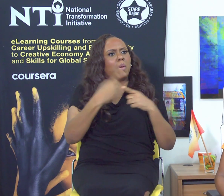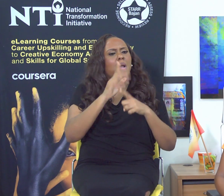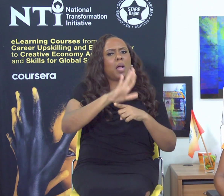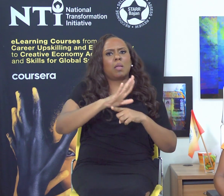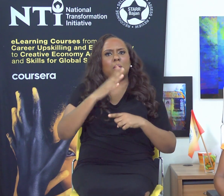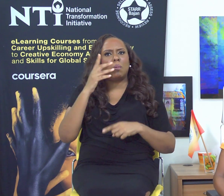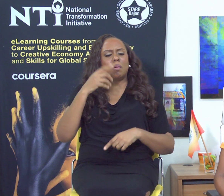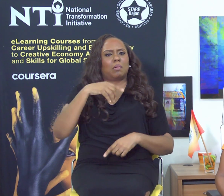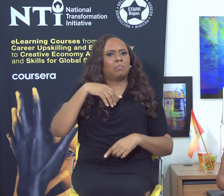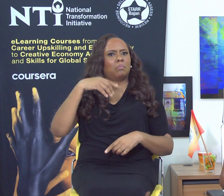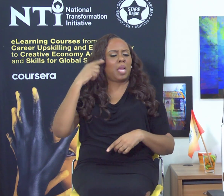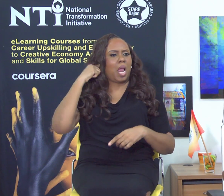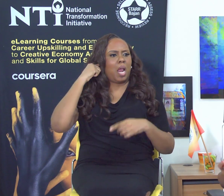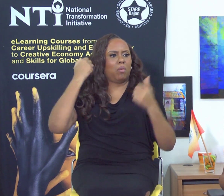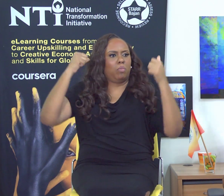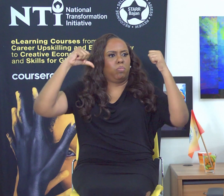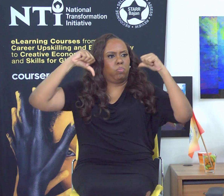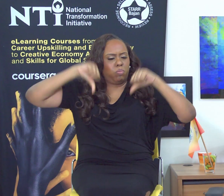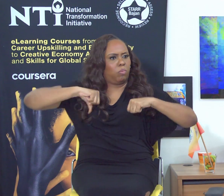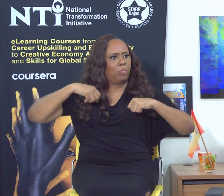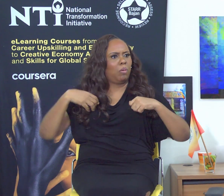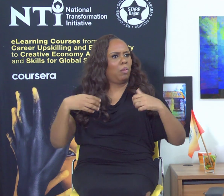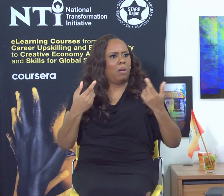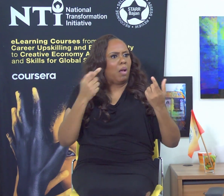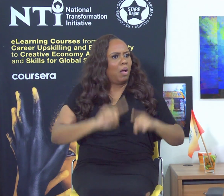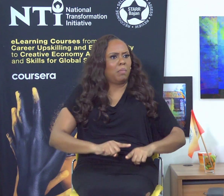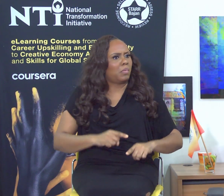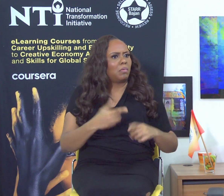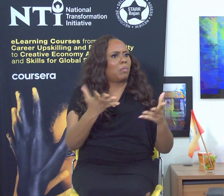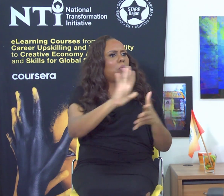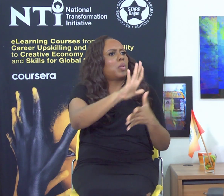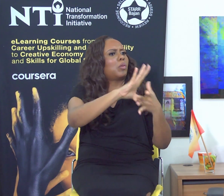your hearing. What was the story?